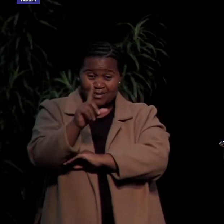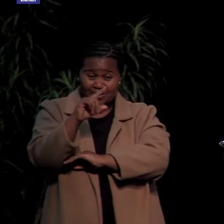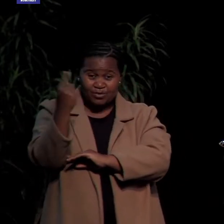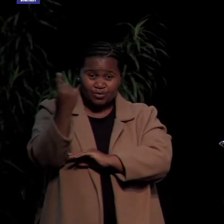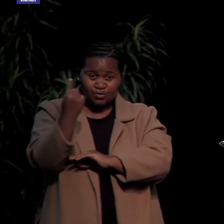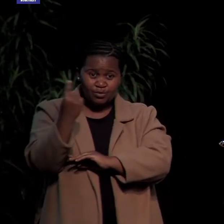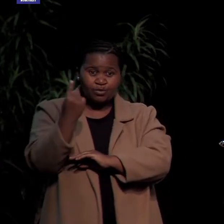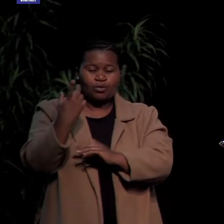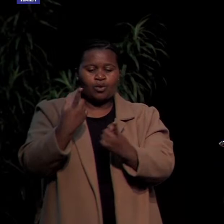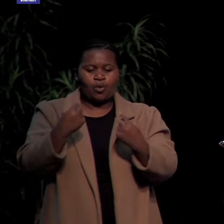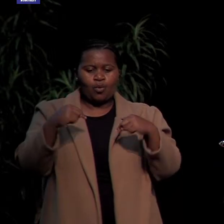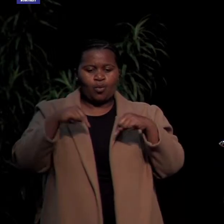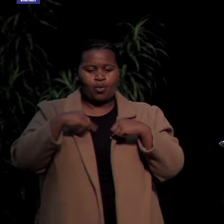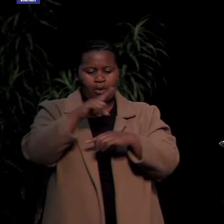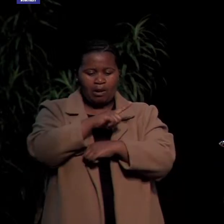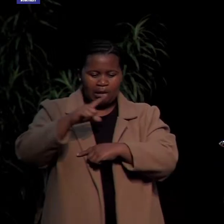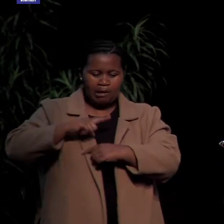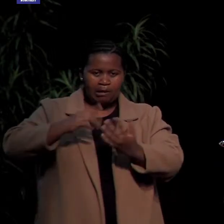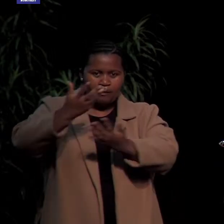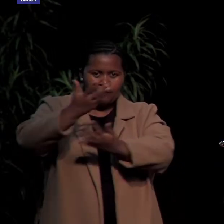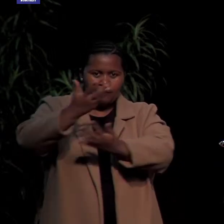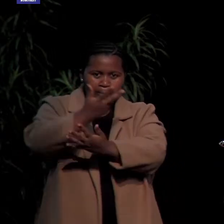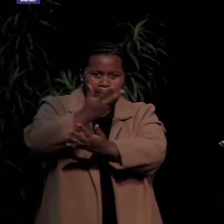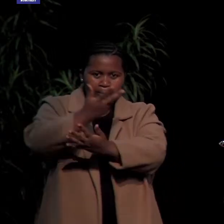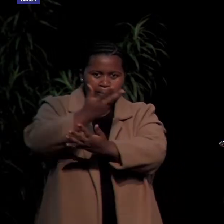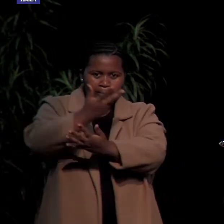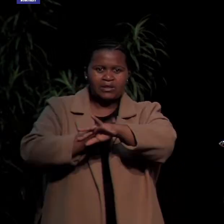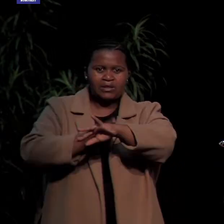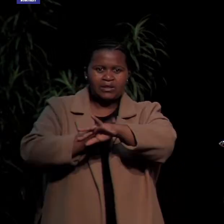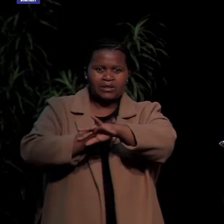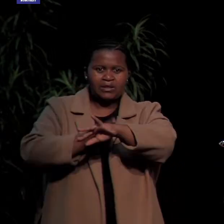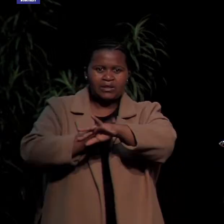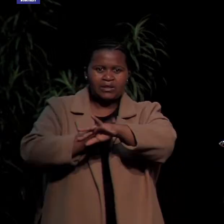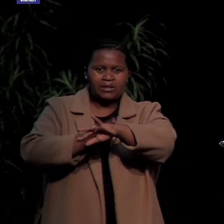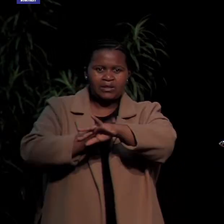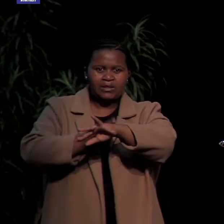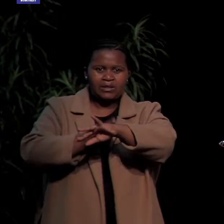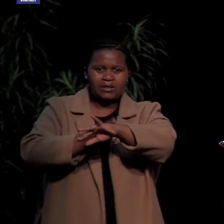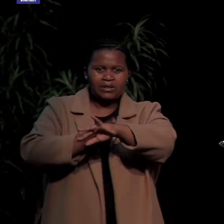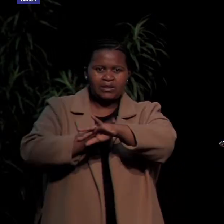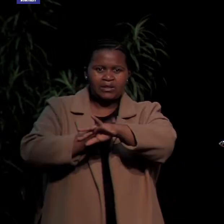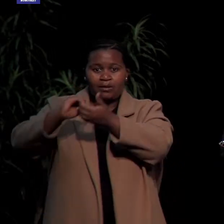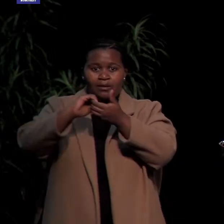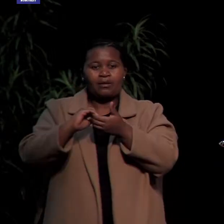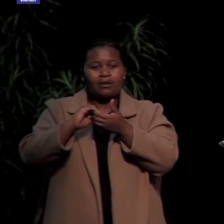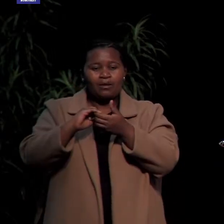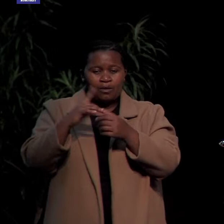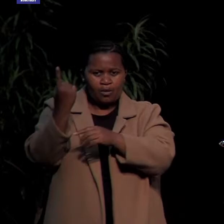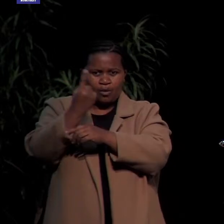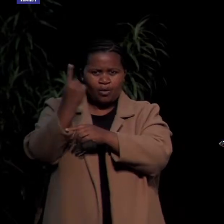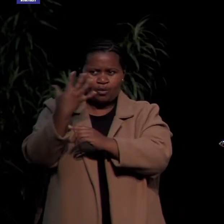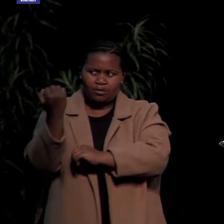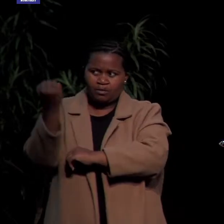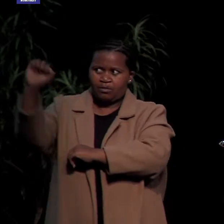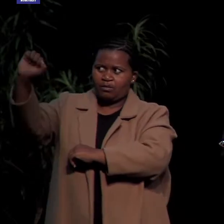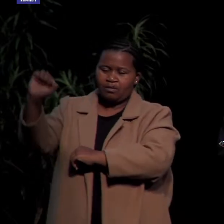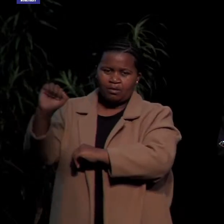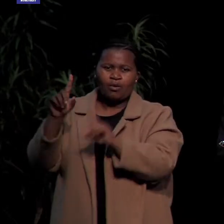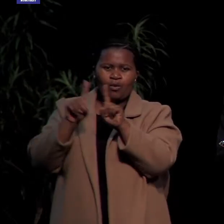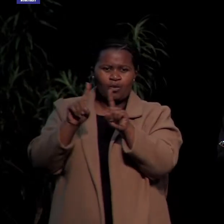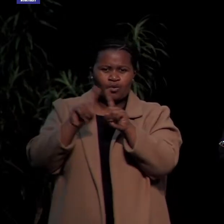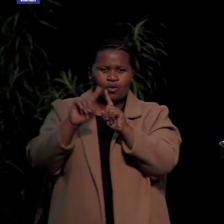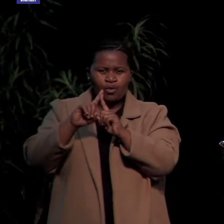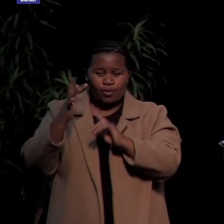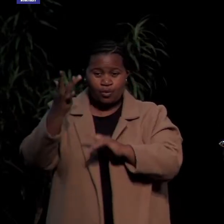own, we had a lengthy negotiation period with the industry, of which the industry was also rejecting the call, and